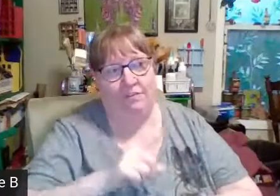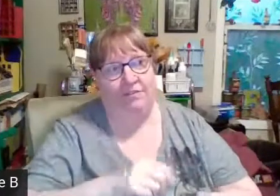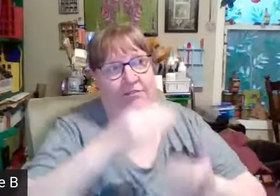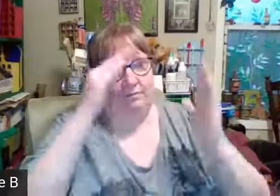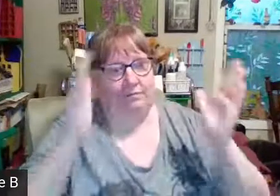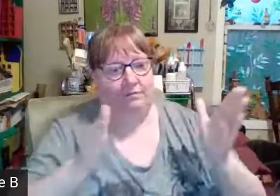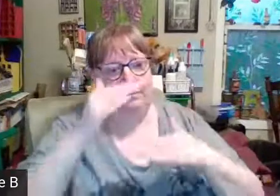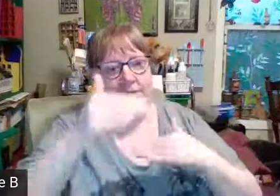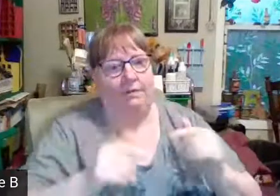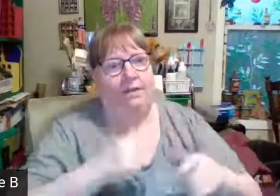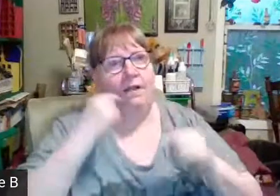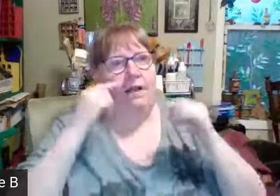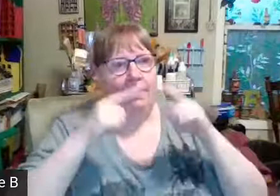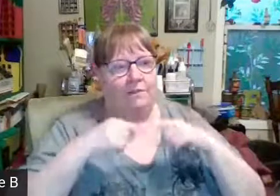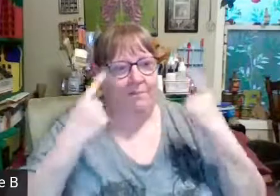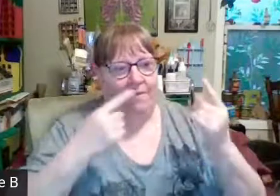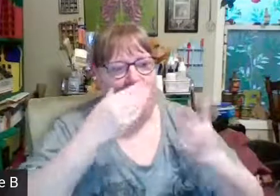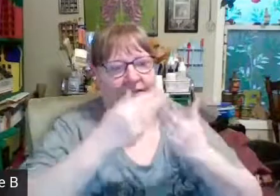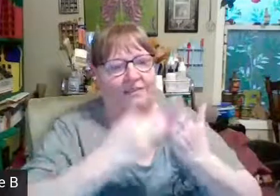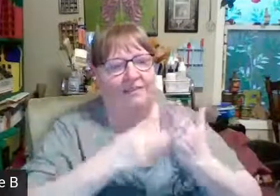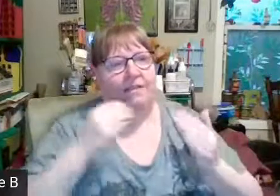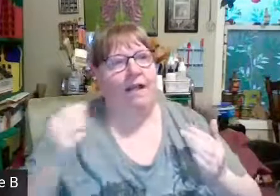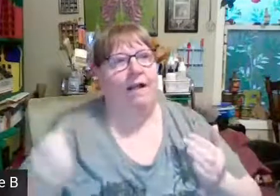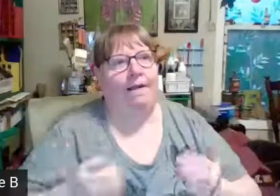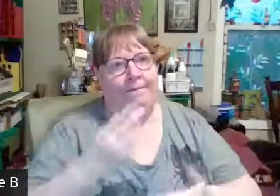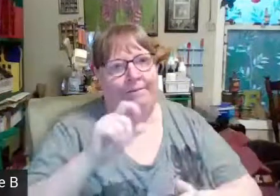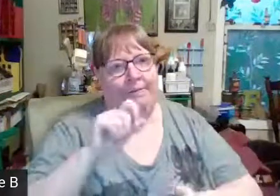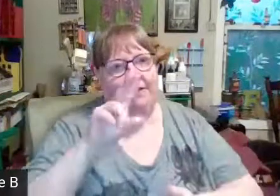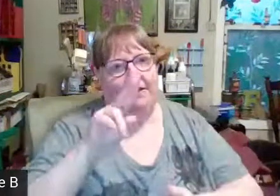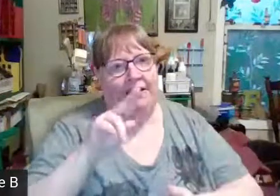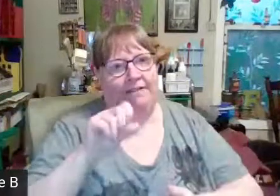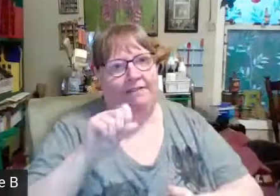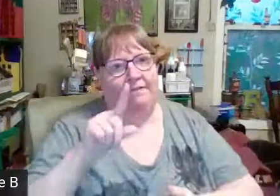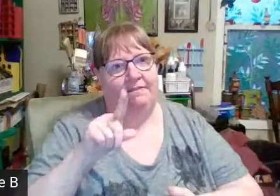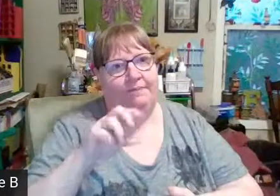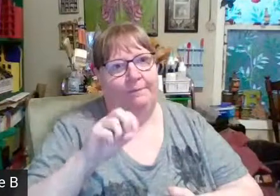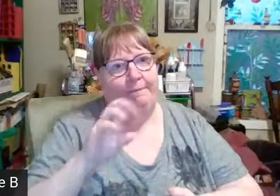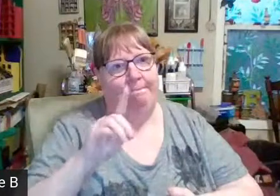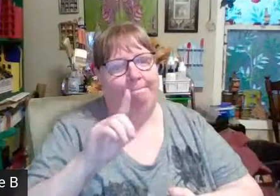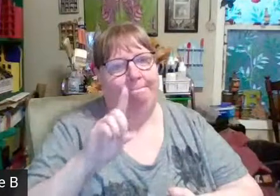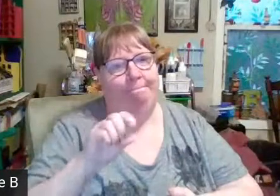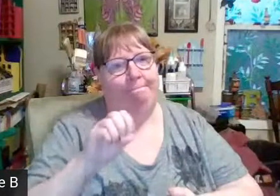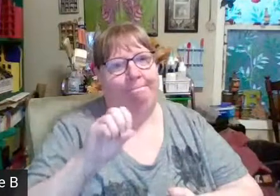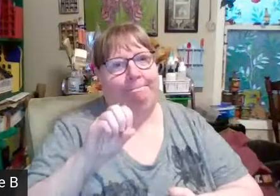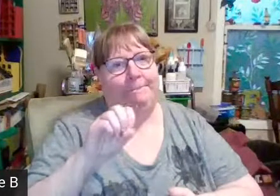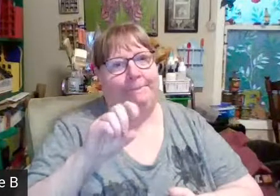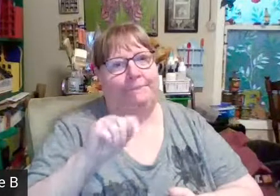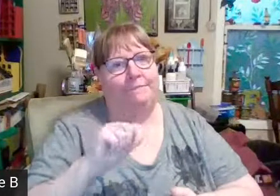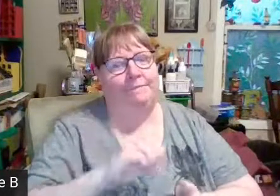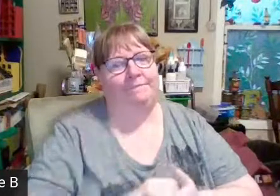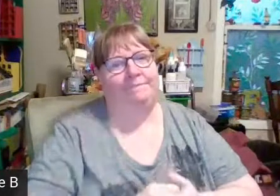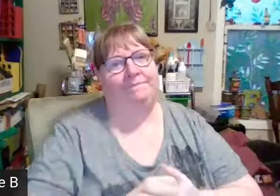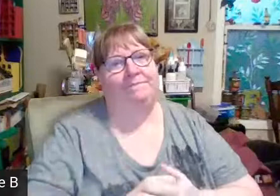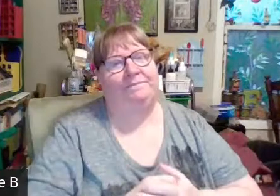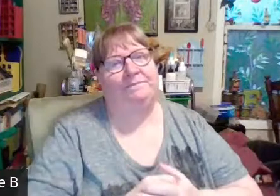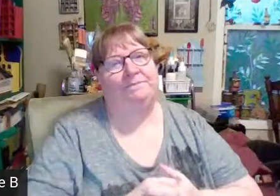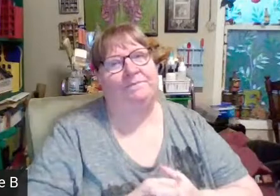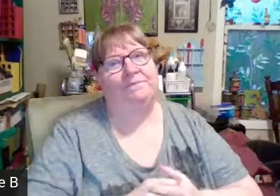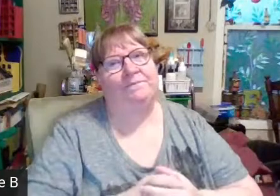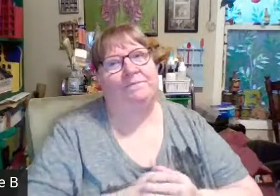list updates. That has been amazing, because you can go in and you can even just go